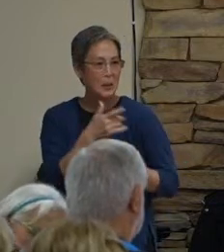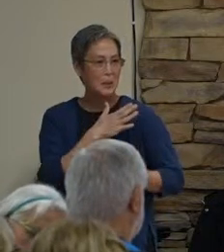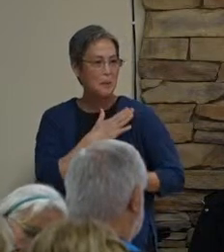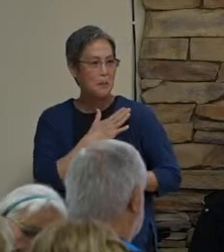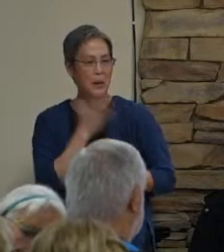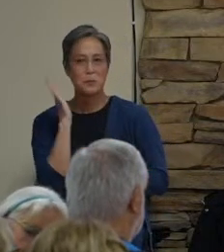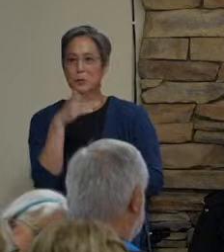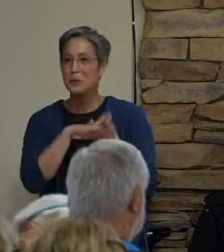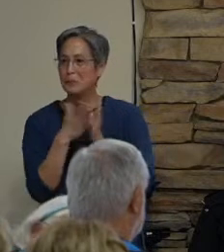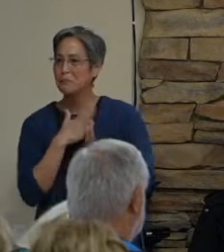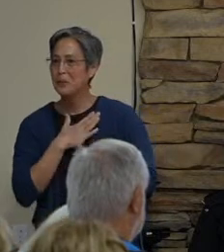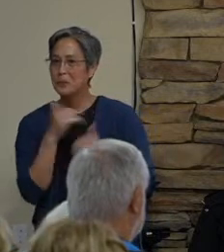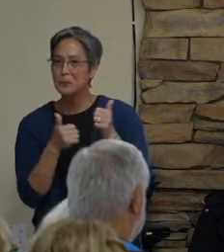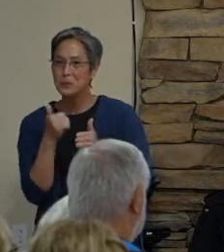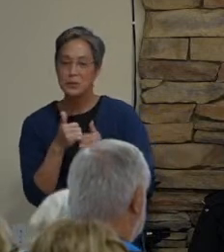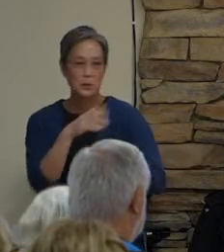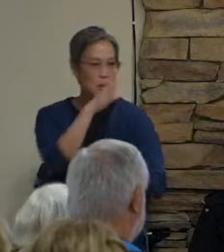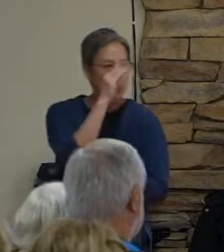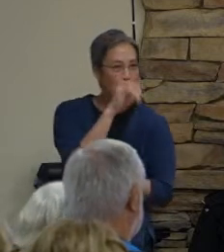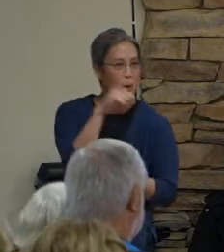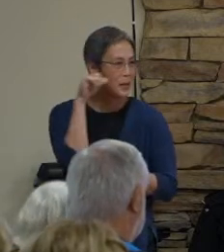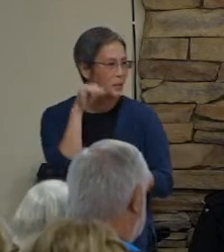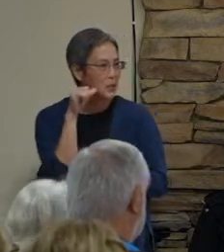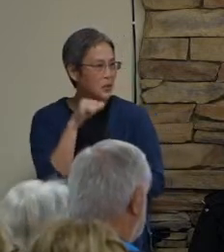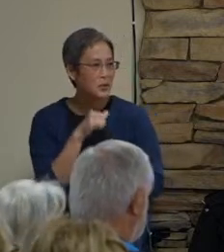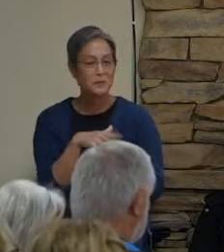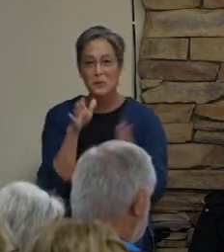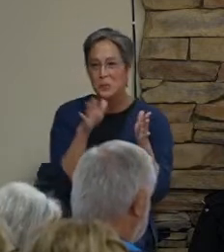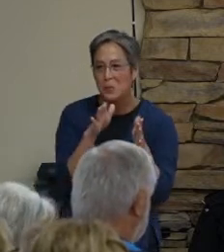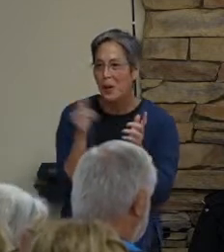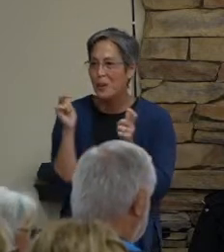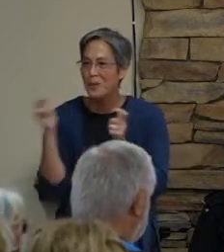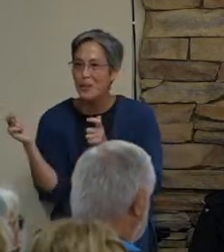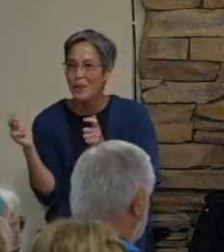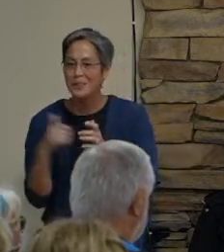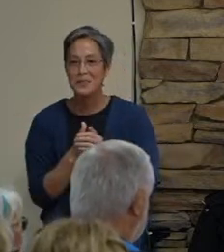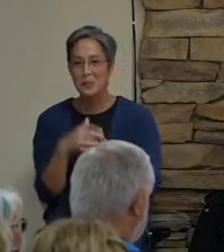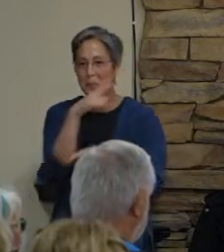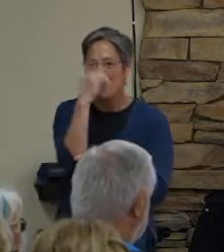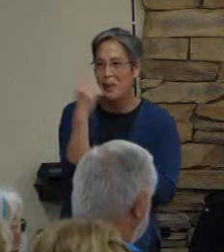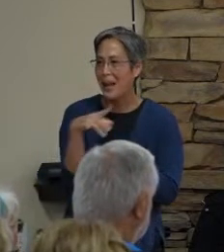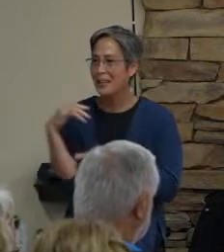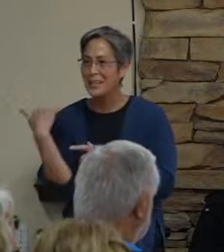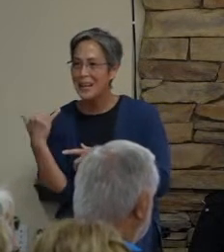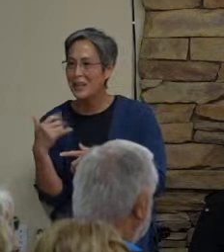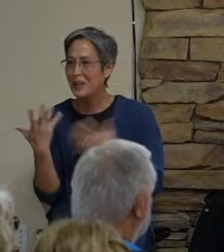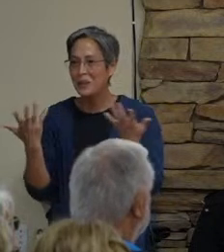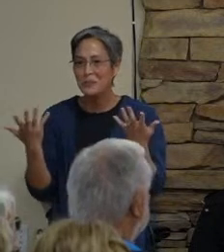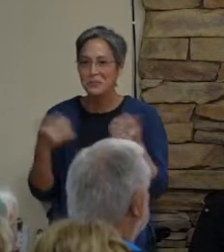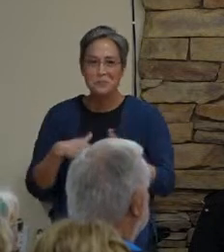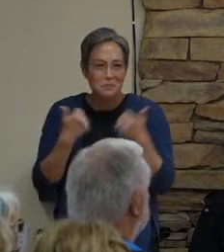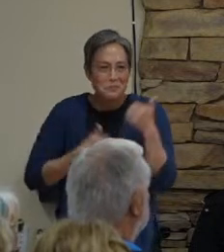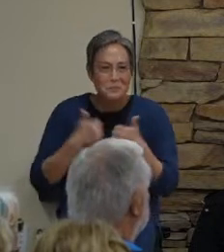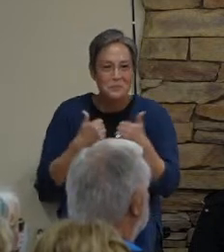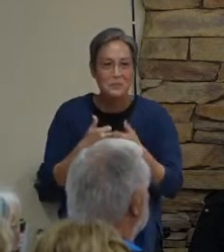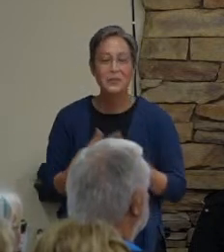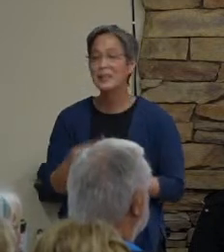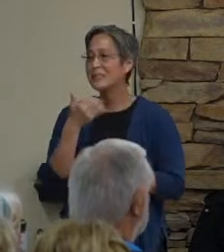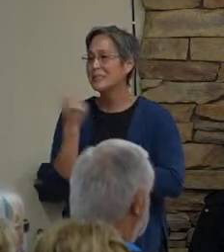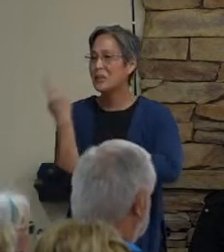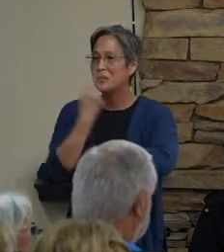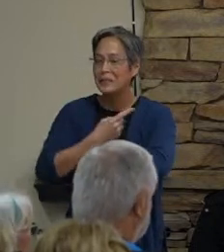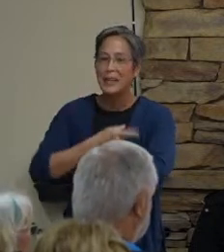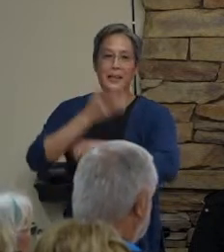theirs? Would it be a boy or a girl? Small or large? Black or yellow? After days filled